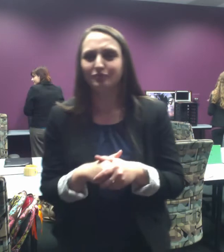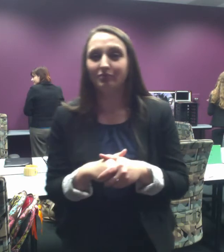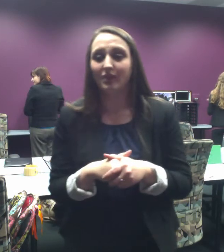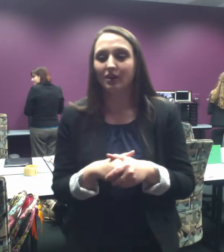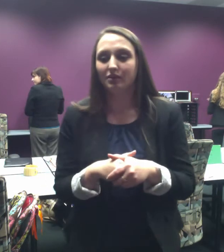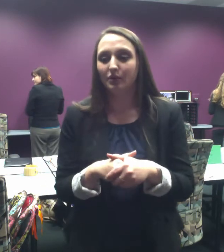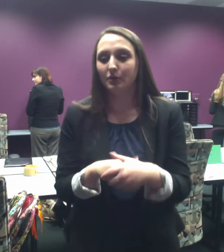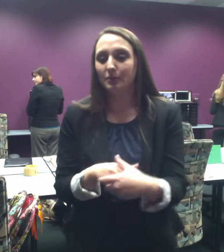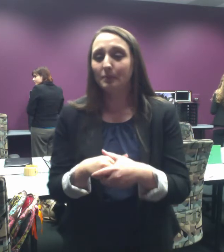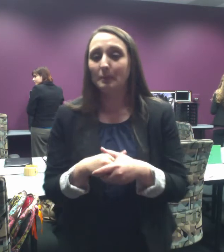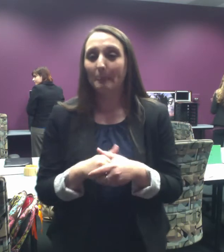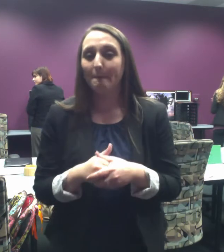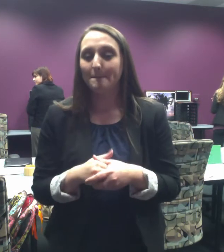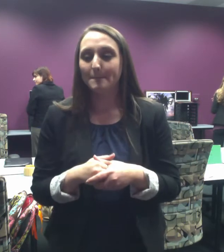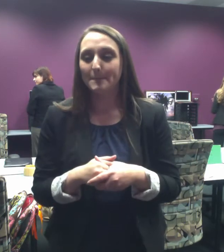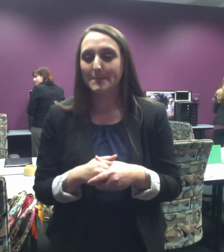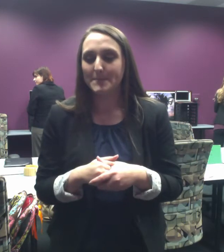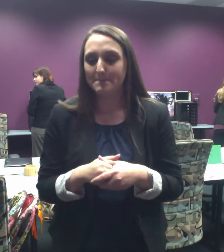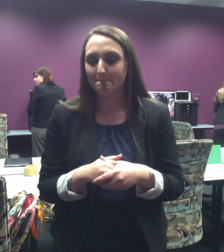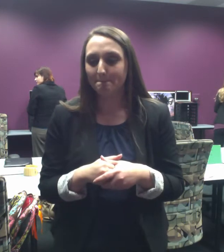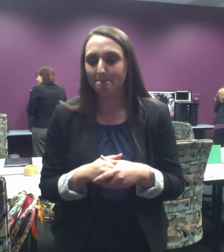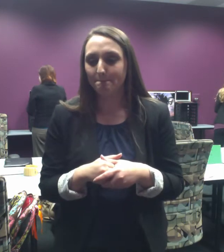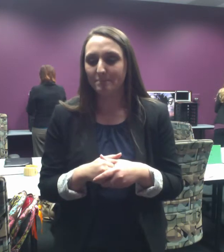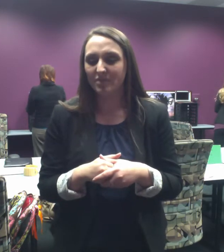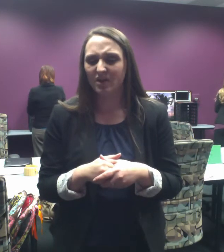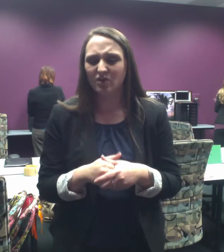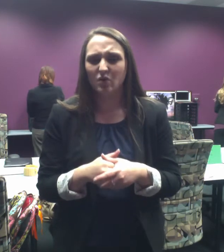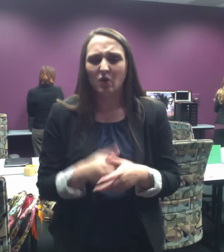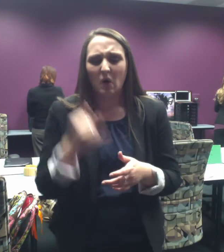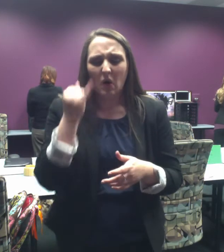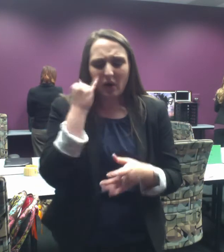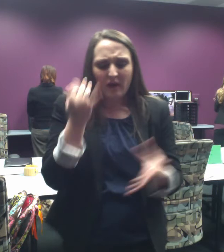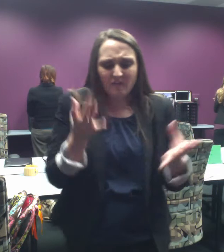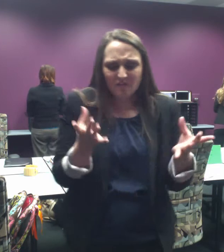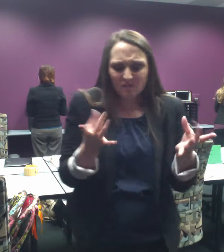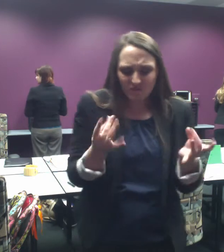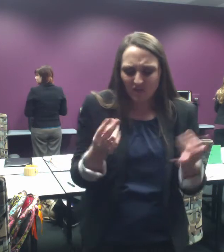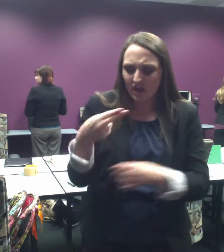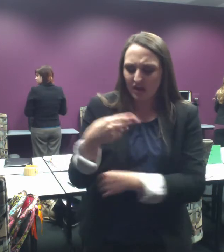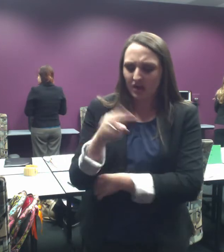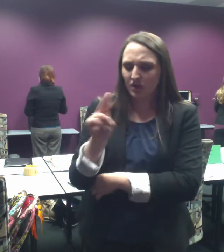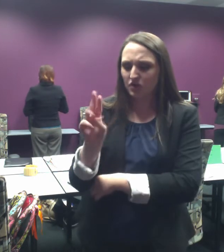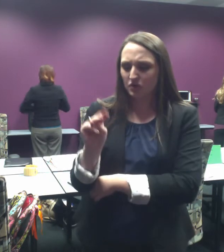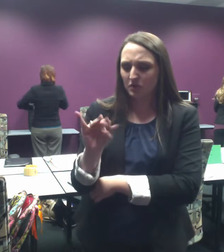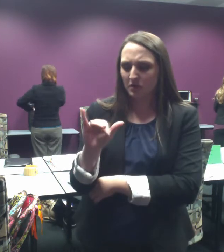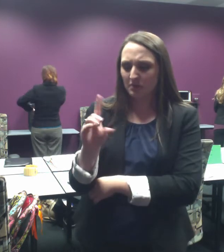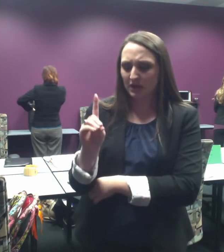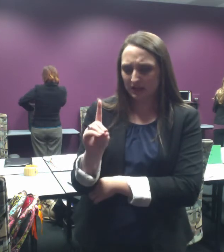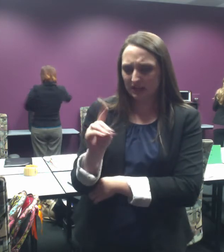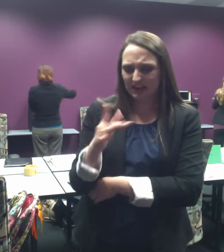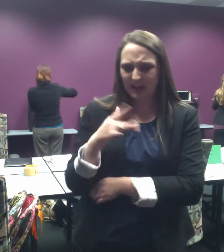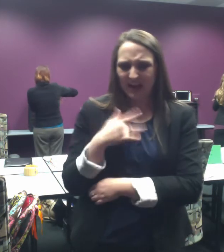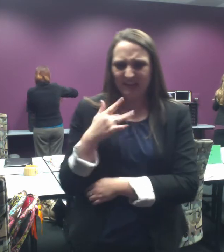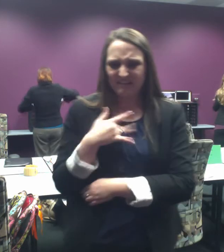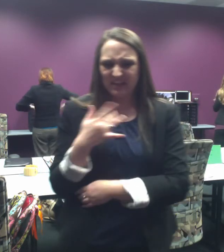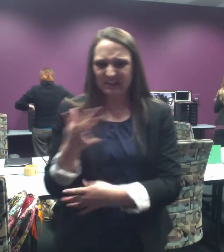humid? Okay. It's sticky, muggy, it's not very comfortable. You sweat usually a lot more easily on humid days because